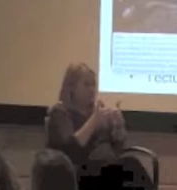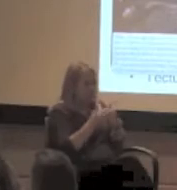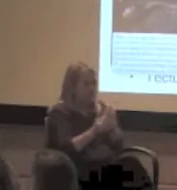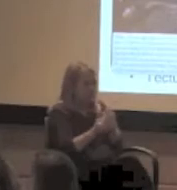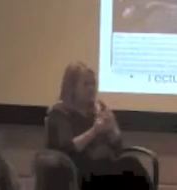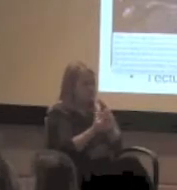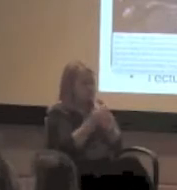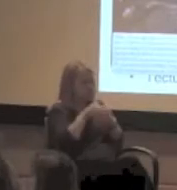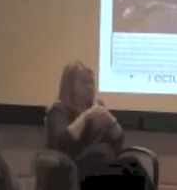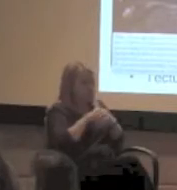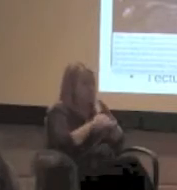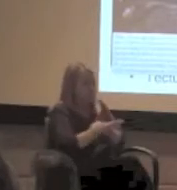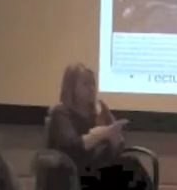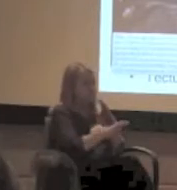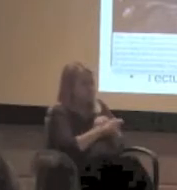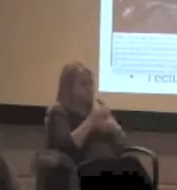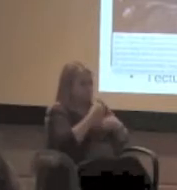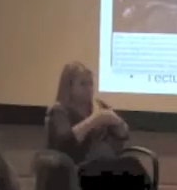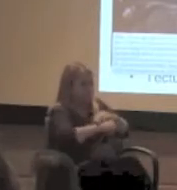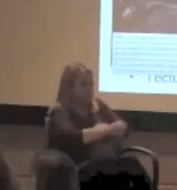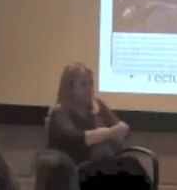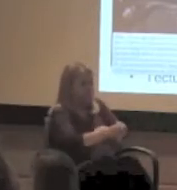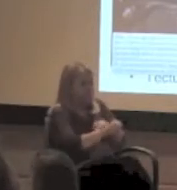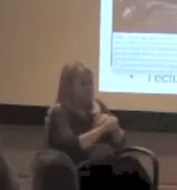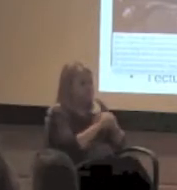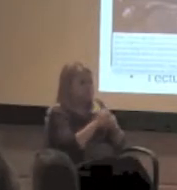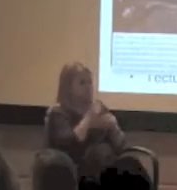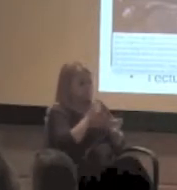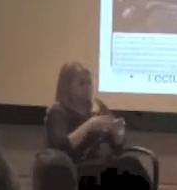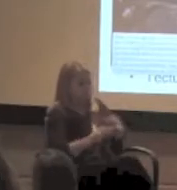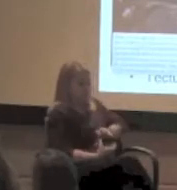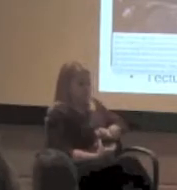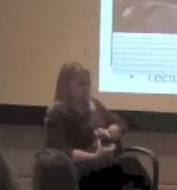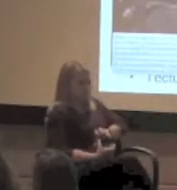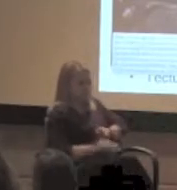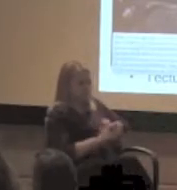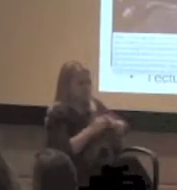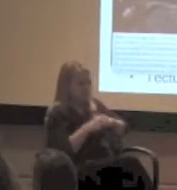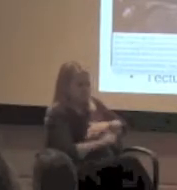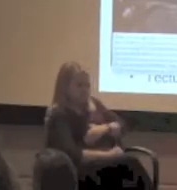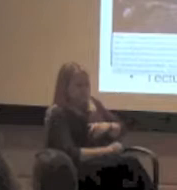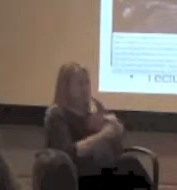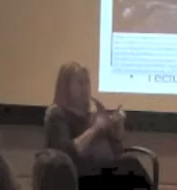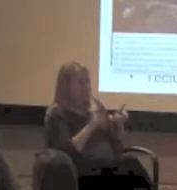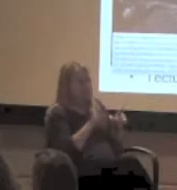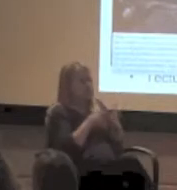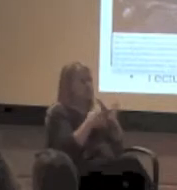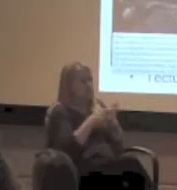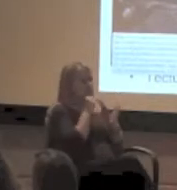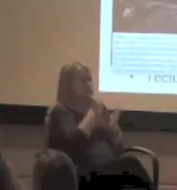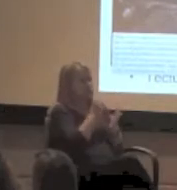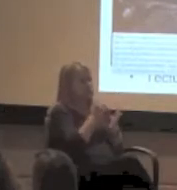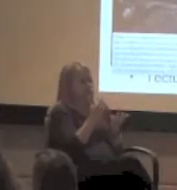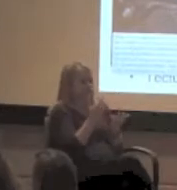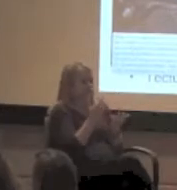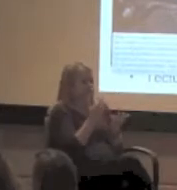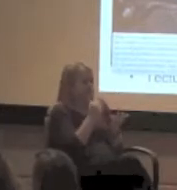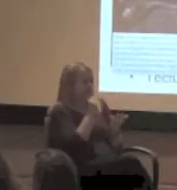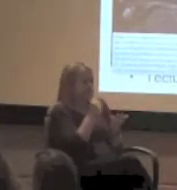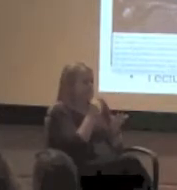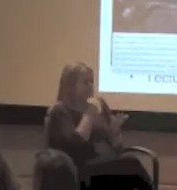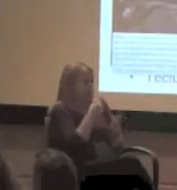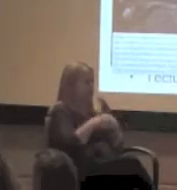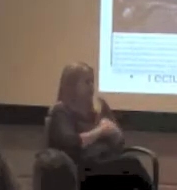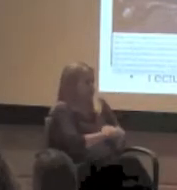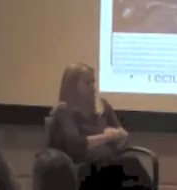on out and to where their final resting place will be. And sometimes they stop short or they don't make the trip. And